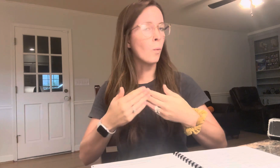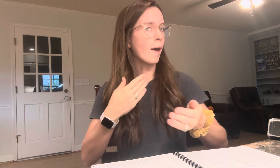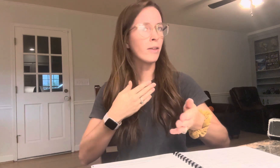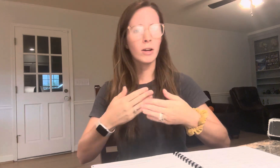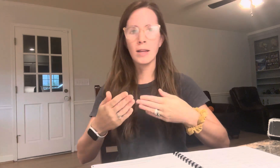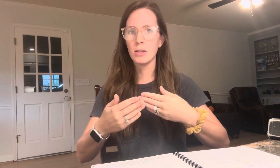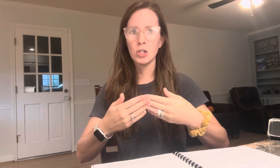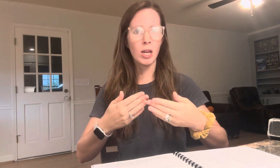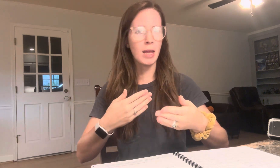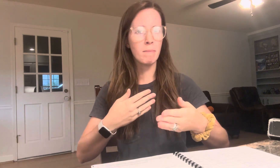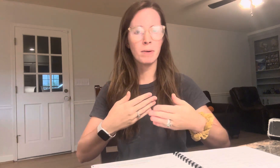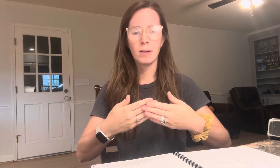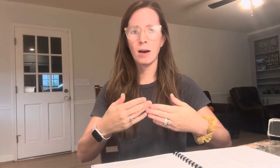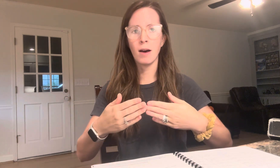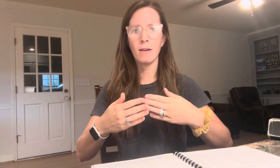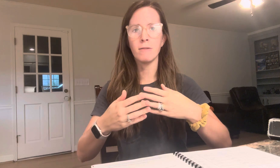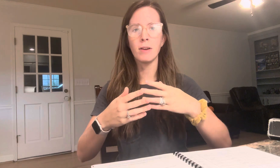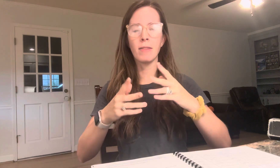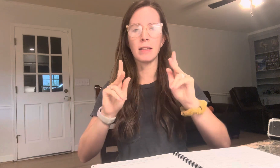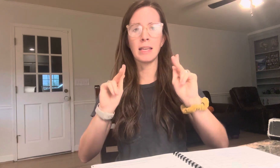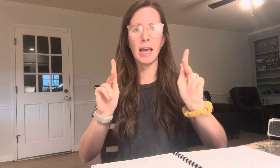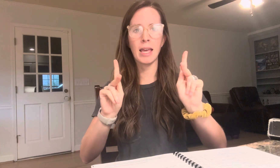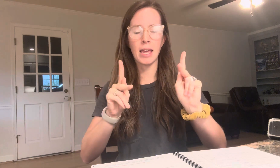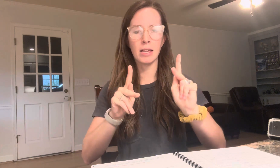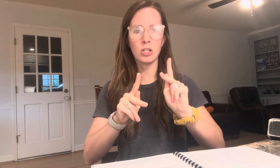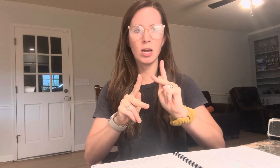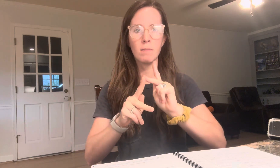whether in the shape of, and then K hand shape,